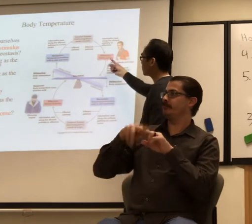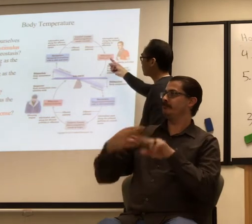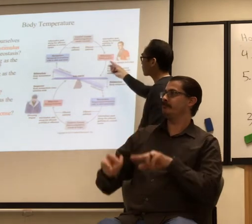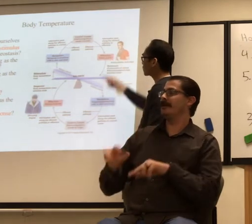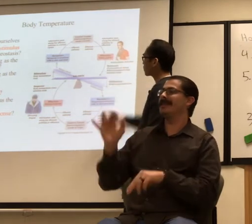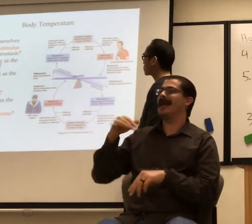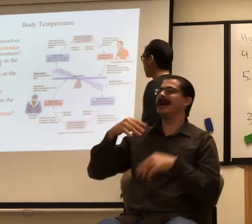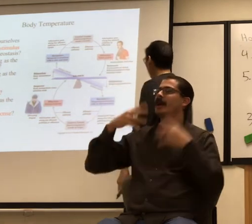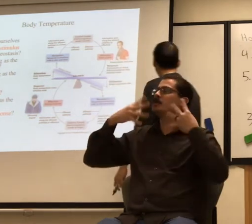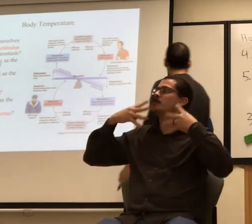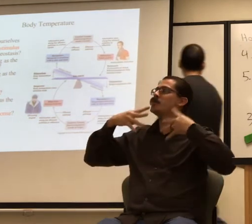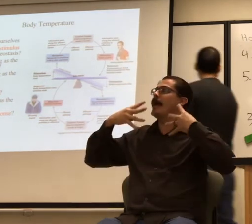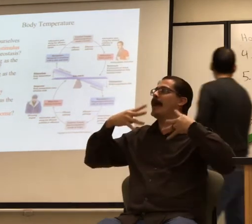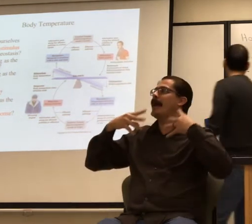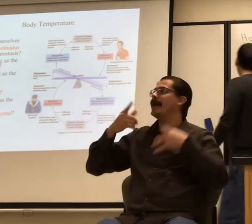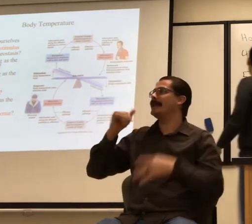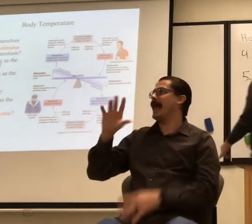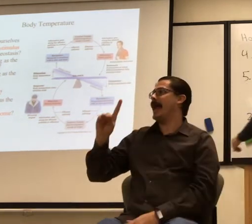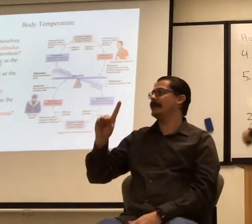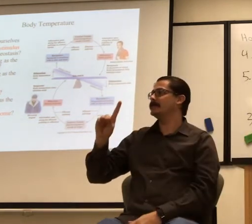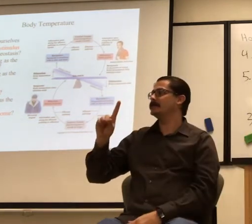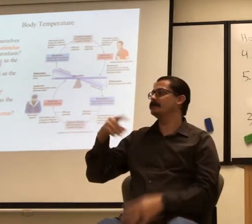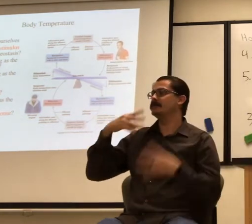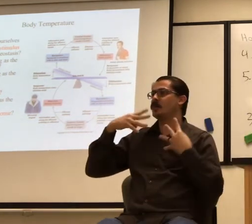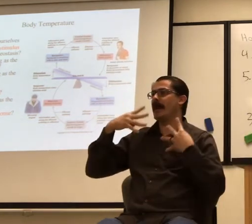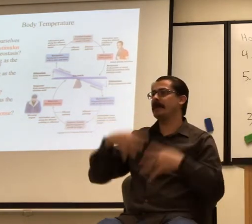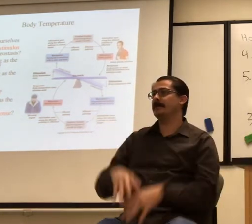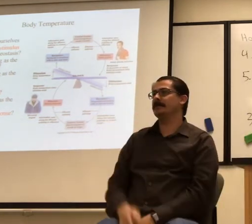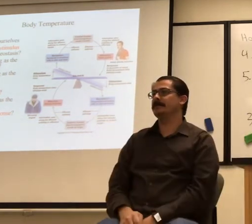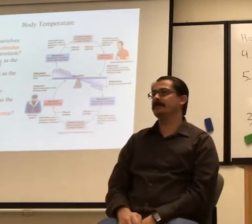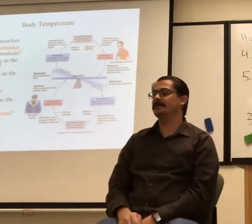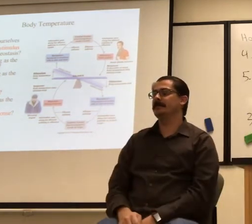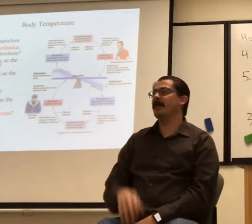sweat glands. The effectors are sweat glands.